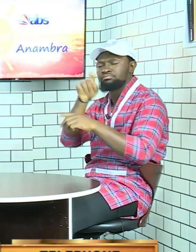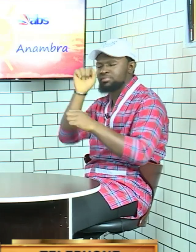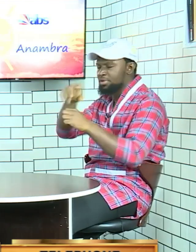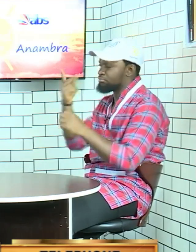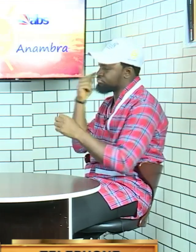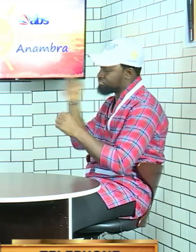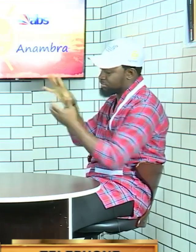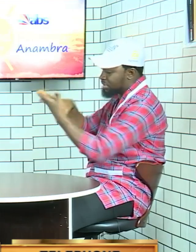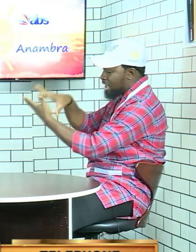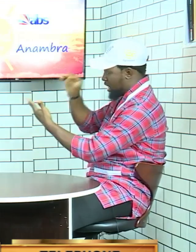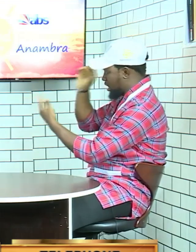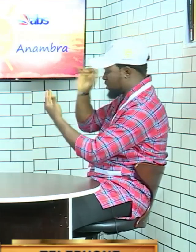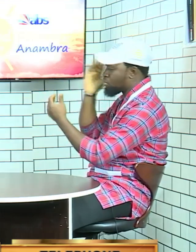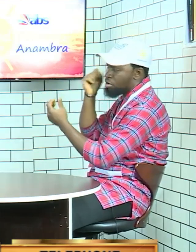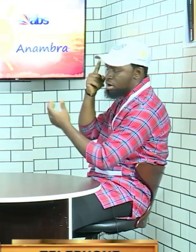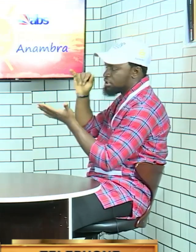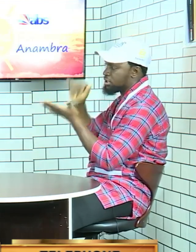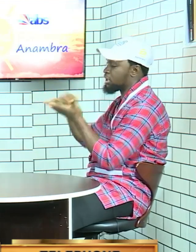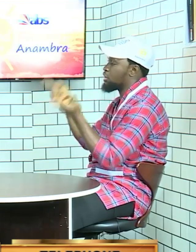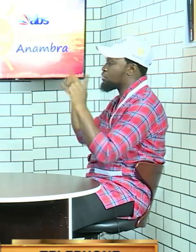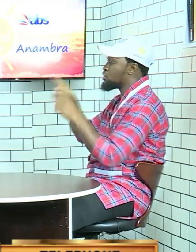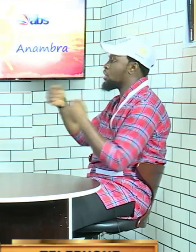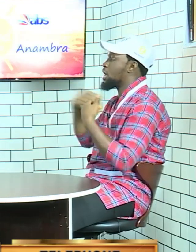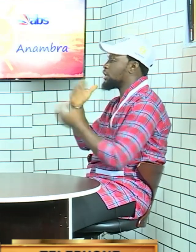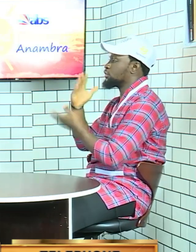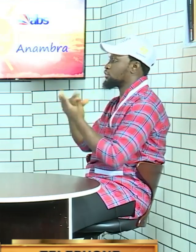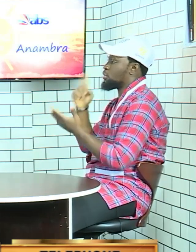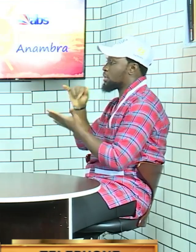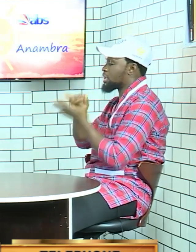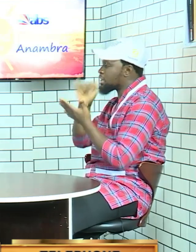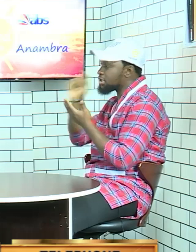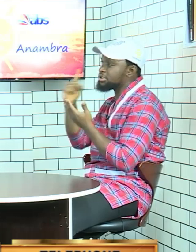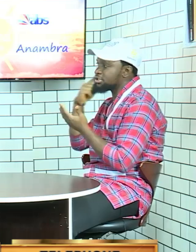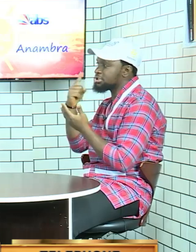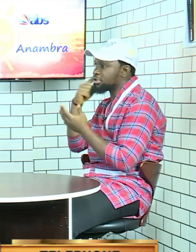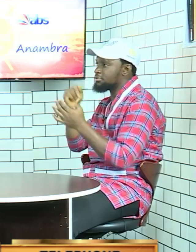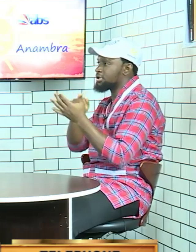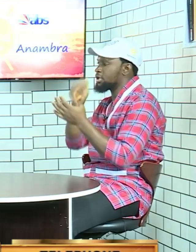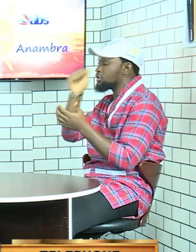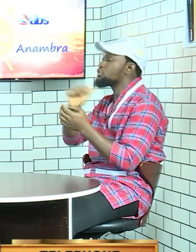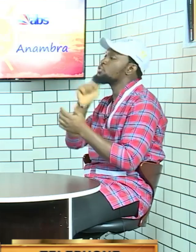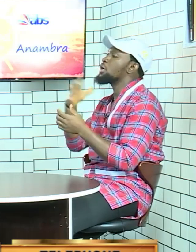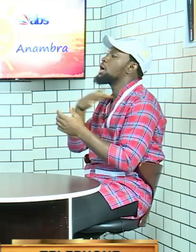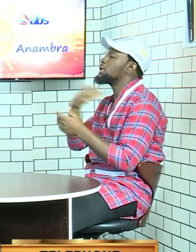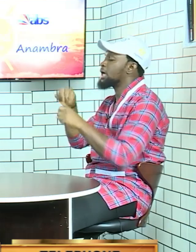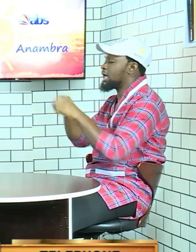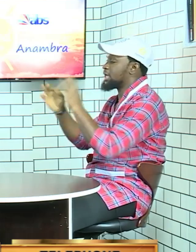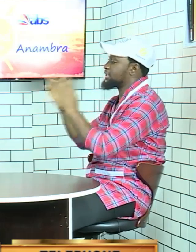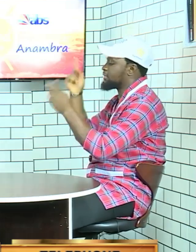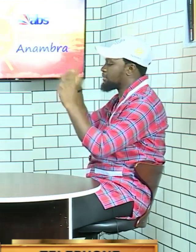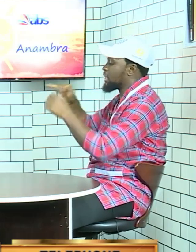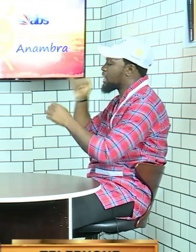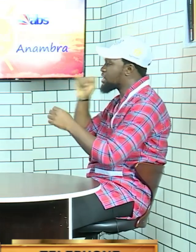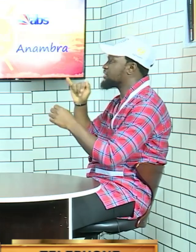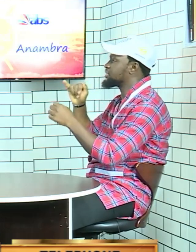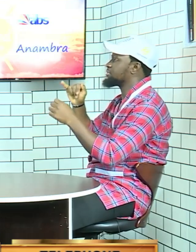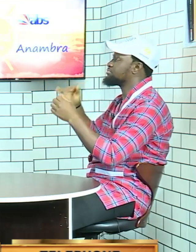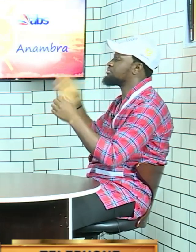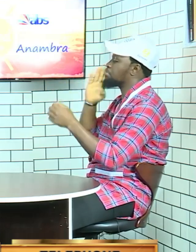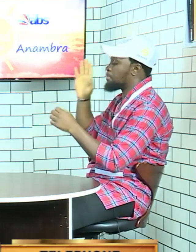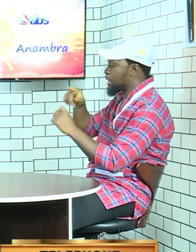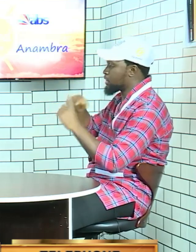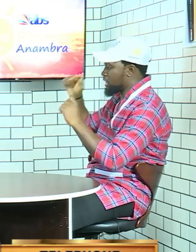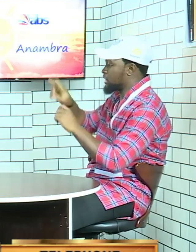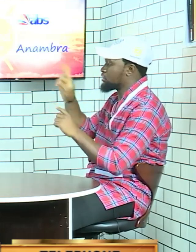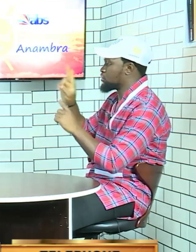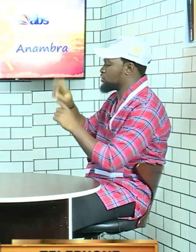us this morning, we understand that when you have someone that is deaf, it's not like as if the person is disadvantaged, but you can